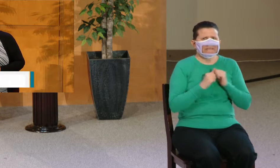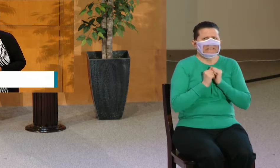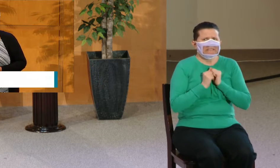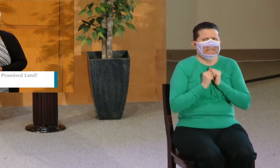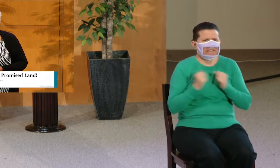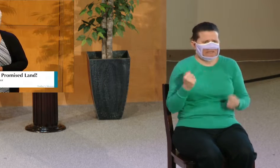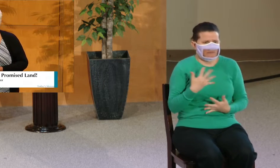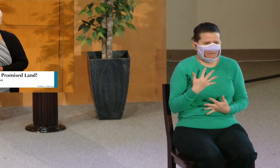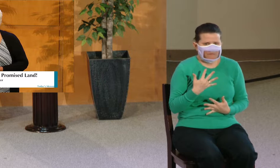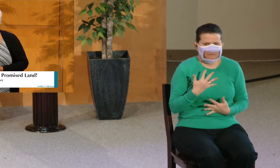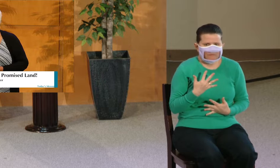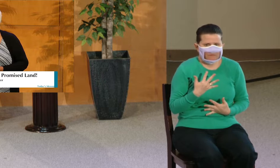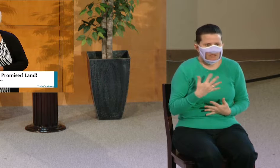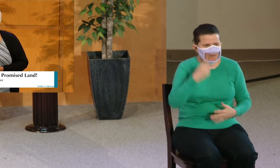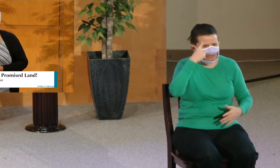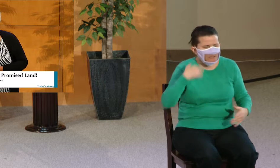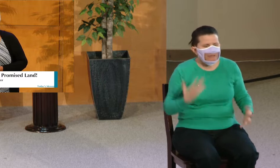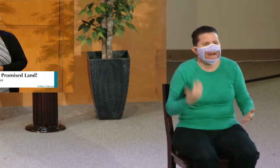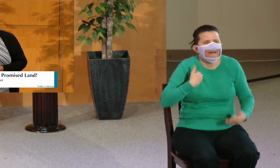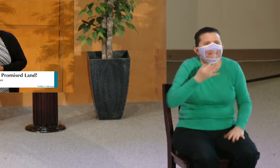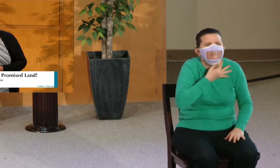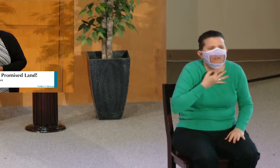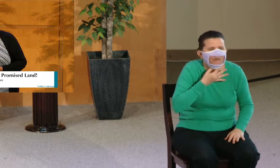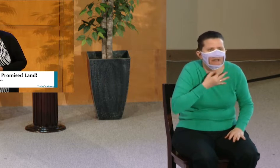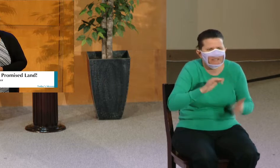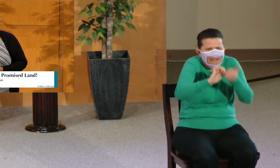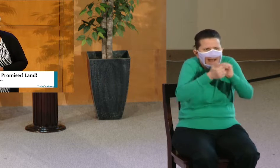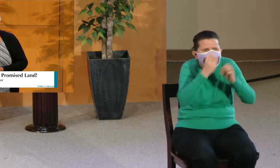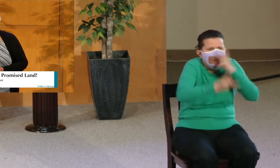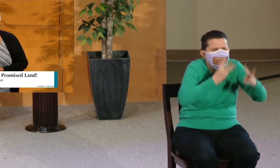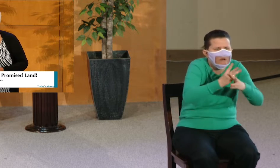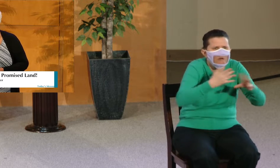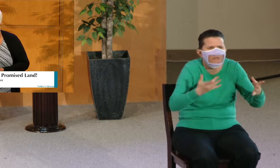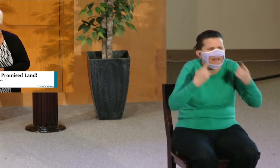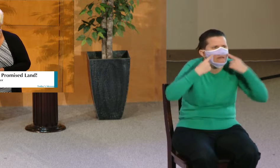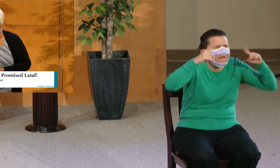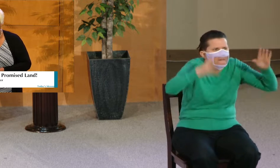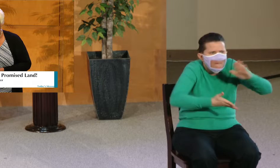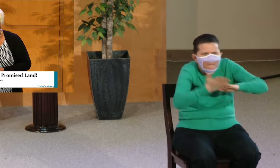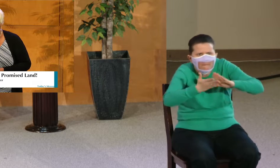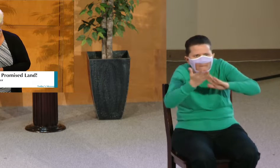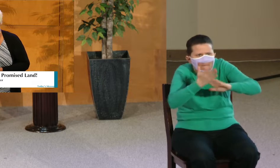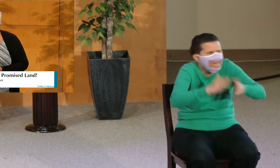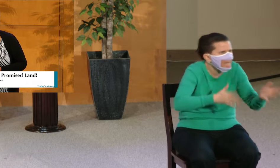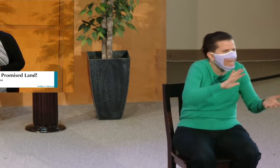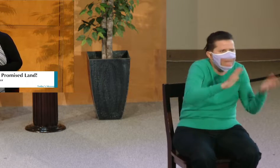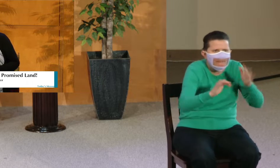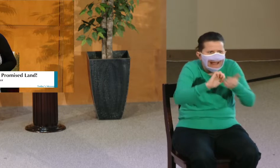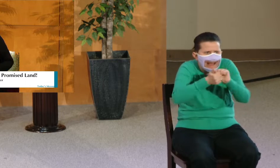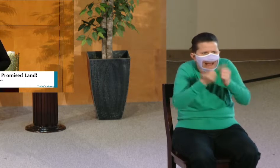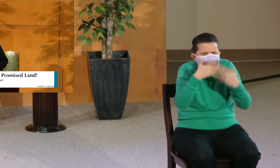works and how is the order of things. We will wake